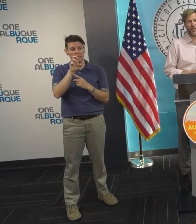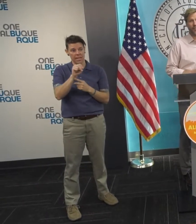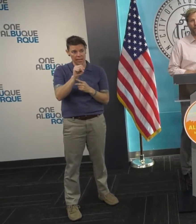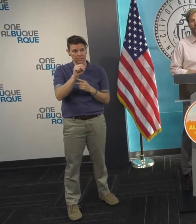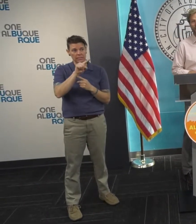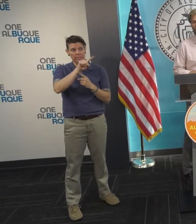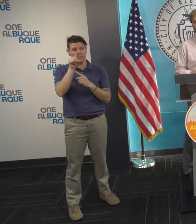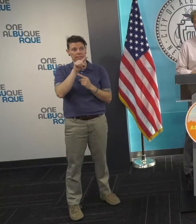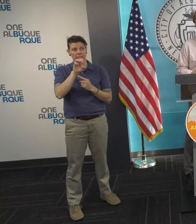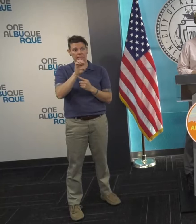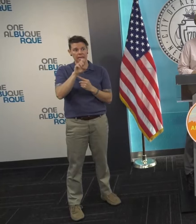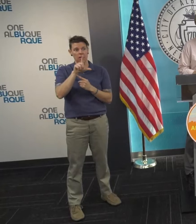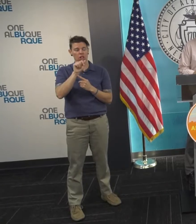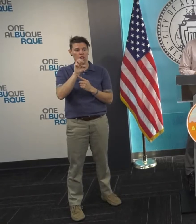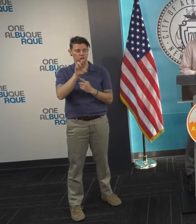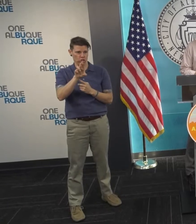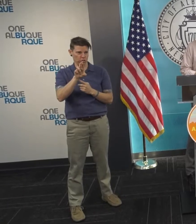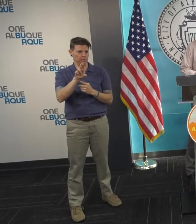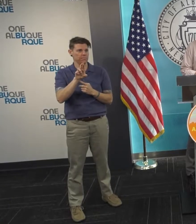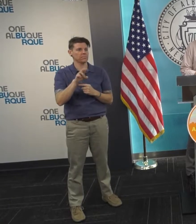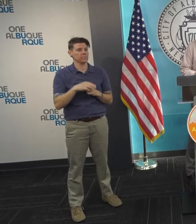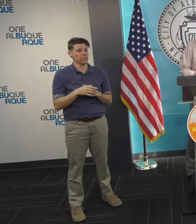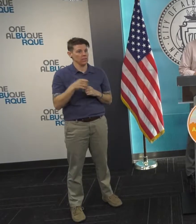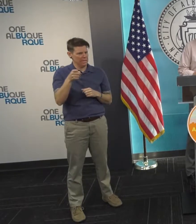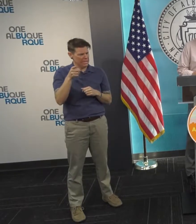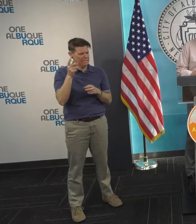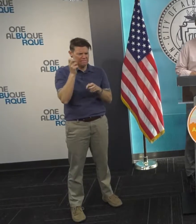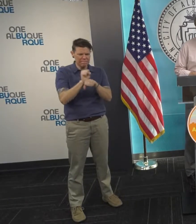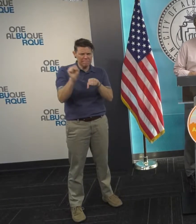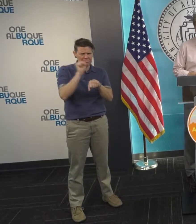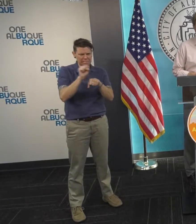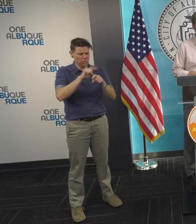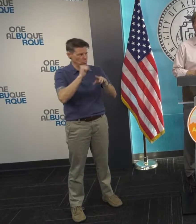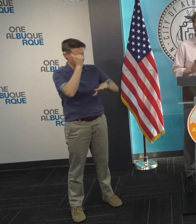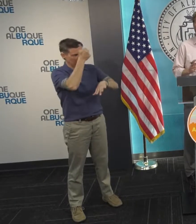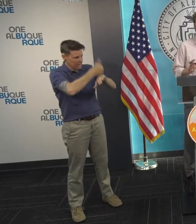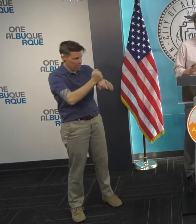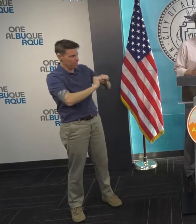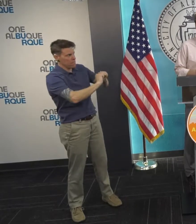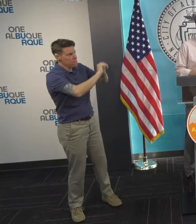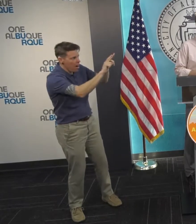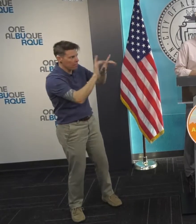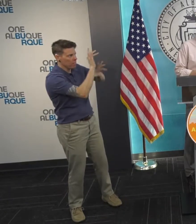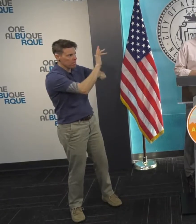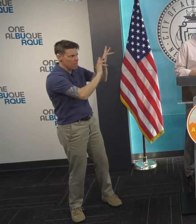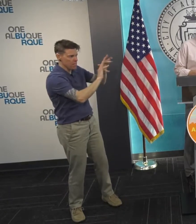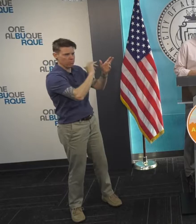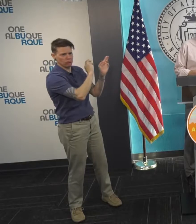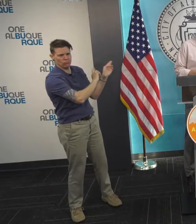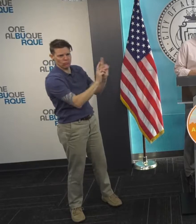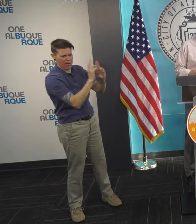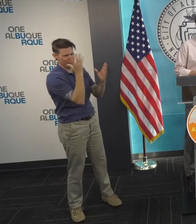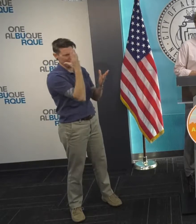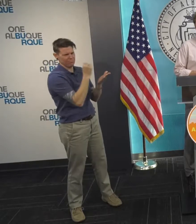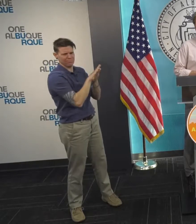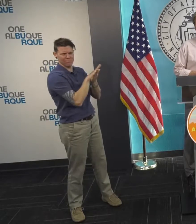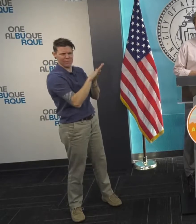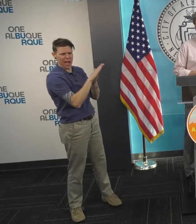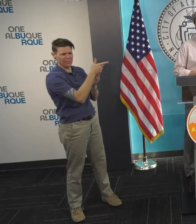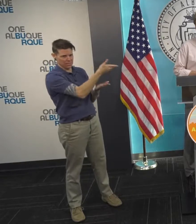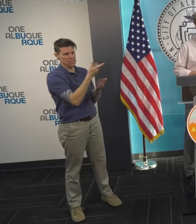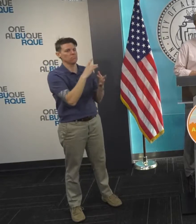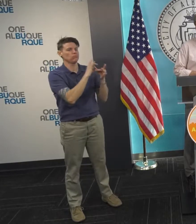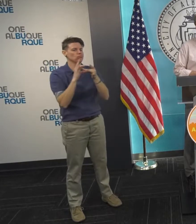so much, and everyone at the JIC team for putting this together. And this is part of our coronavirus data hub. Great point